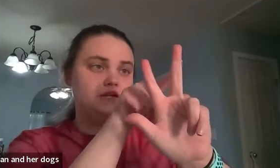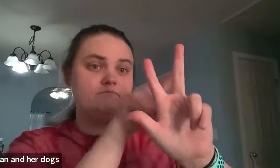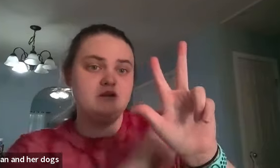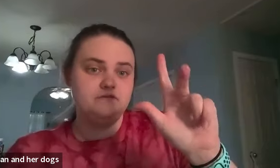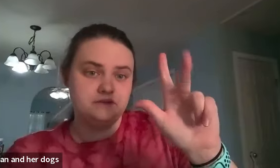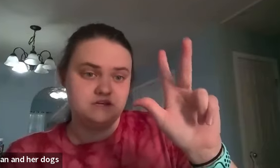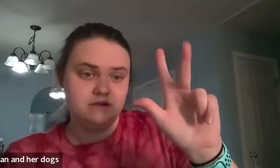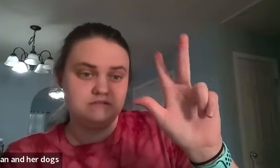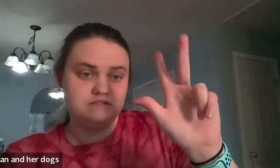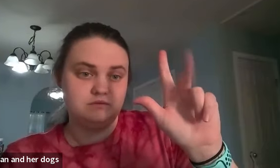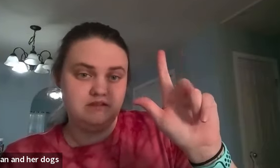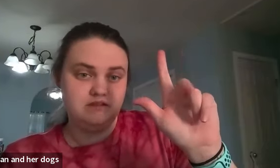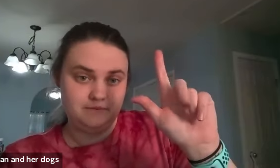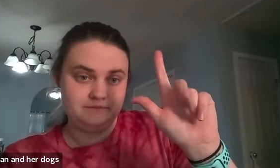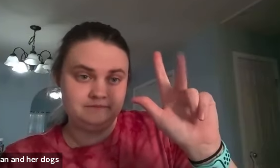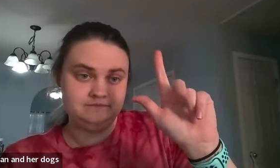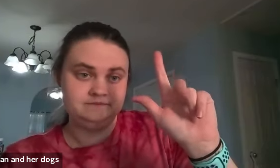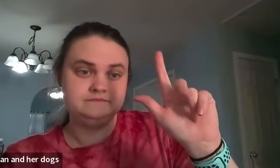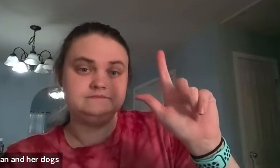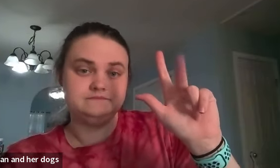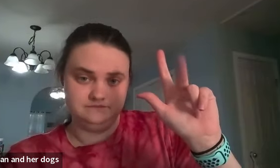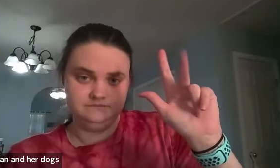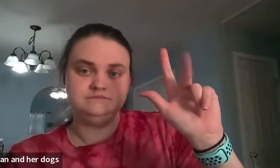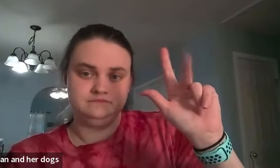your middle finger is gonna bounce, 23, mm-hmm.